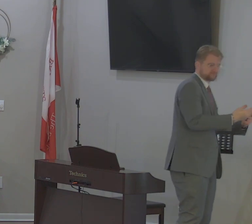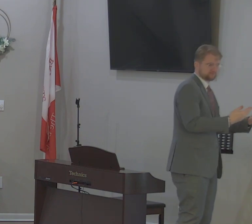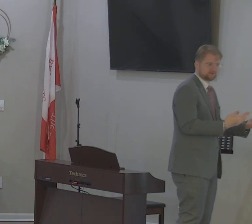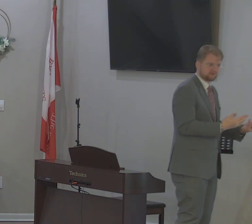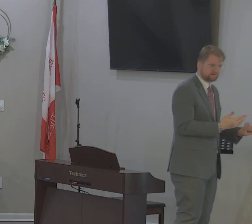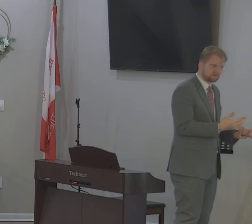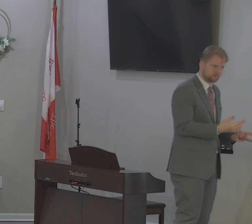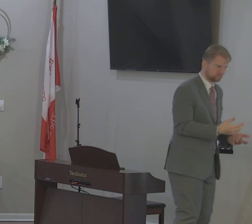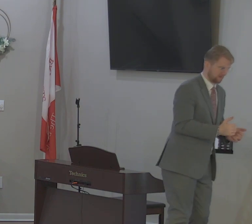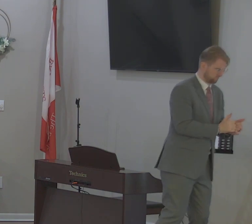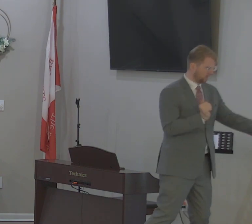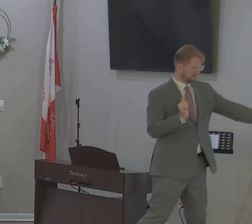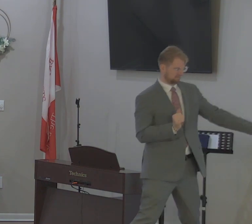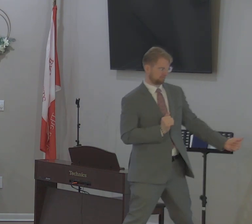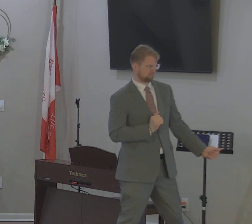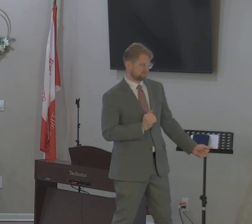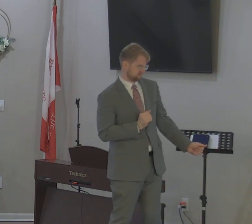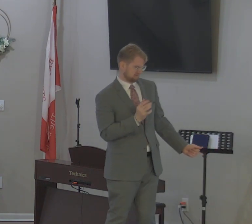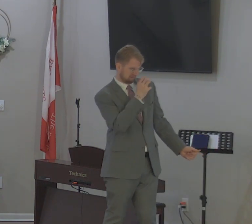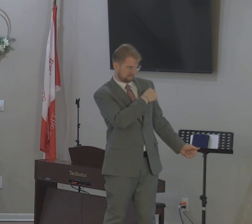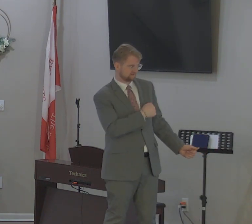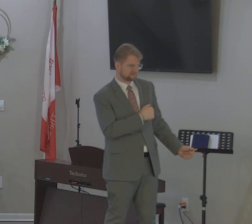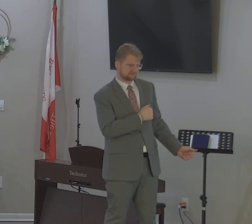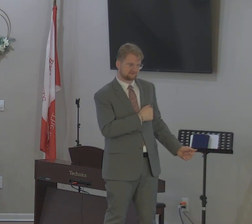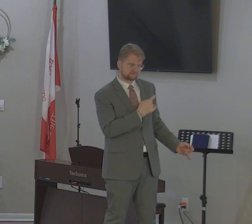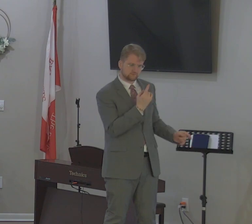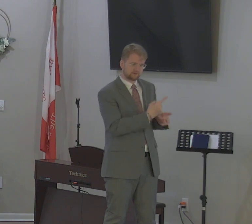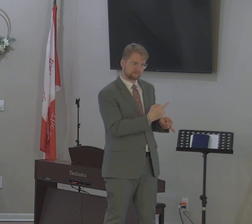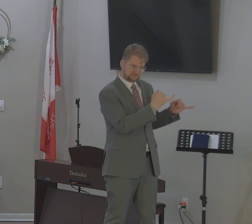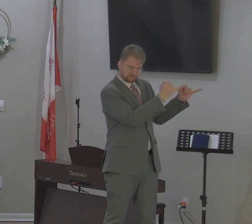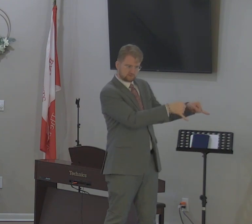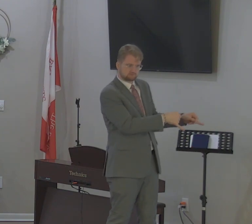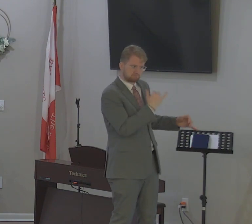middle of the road. That's the individual.